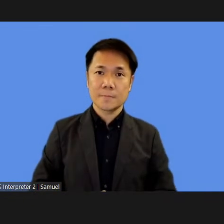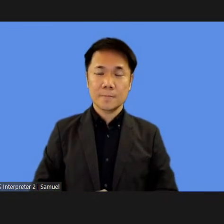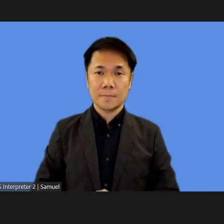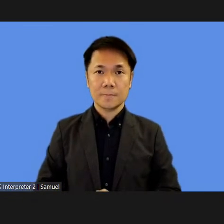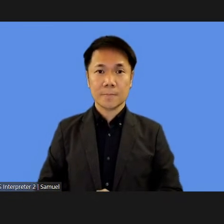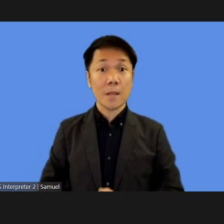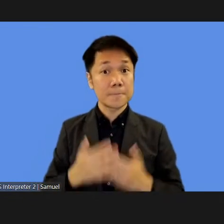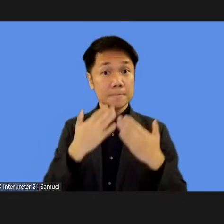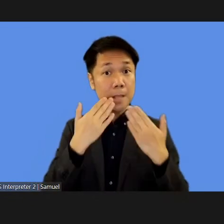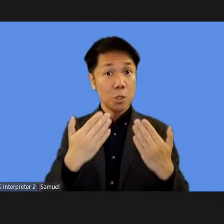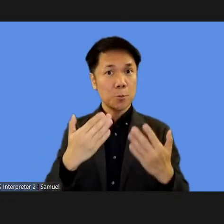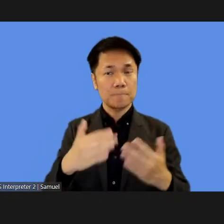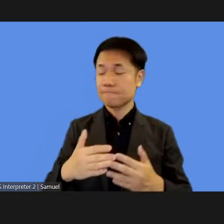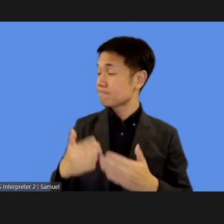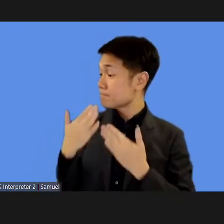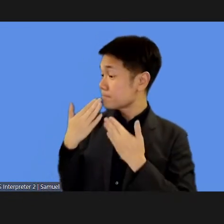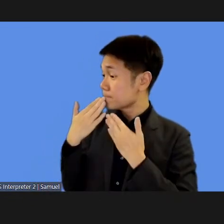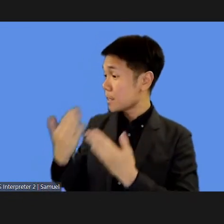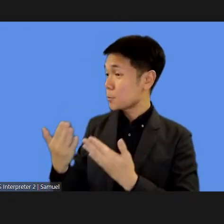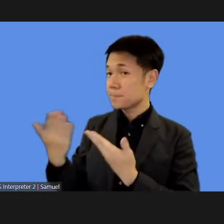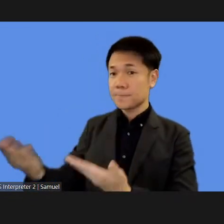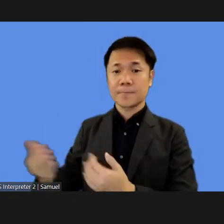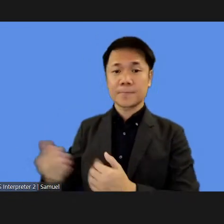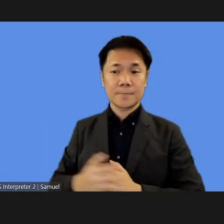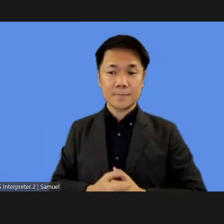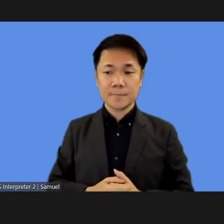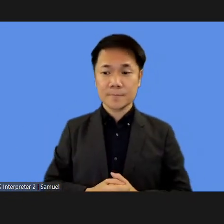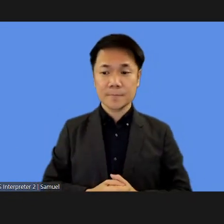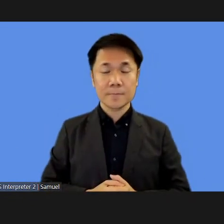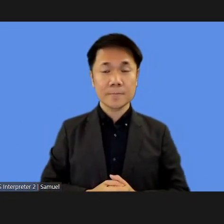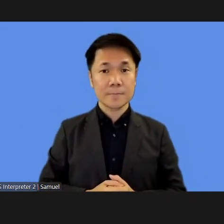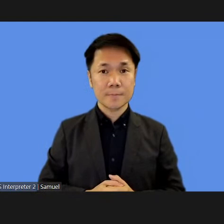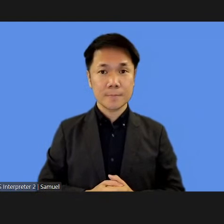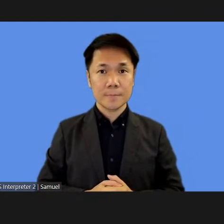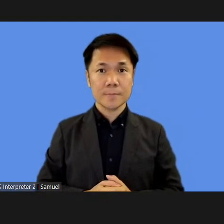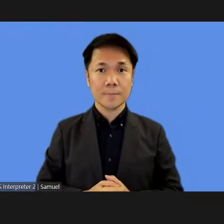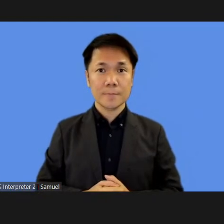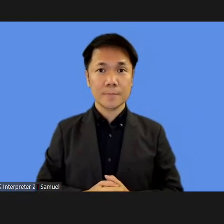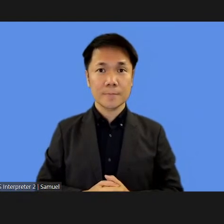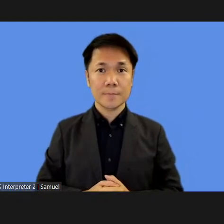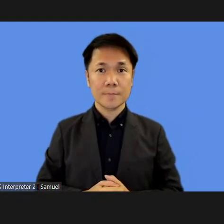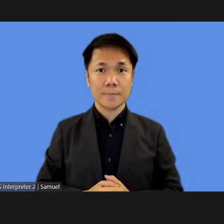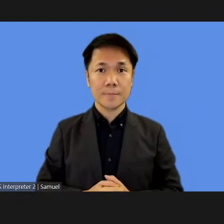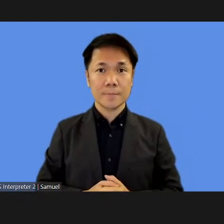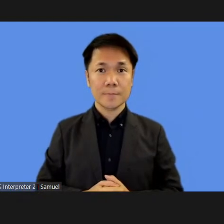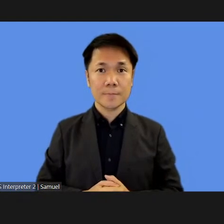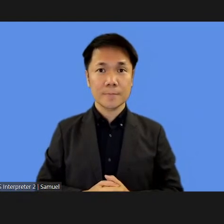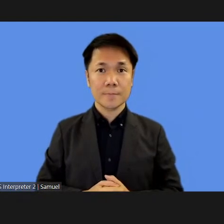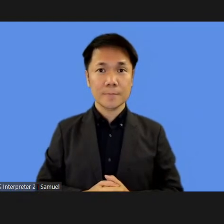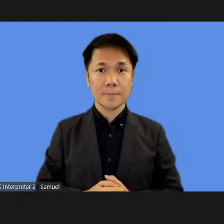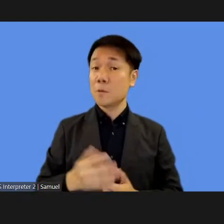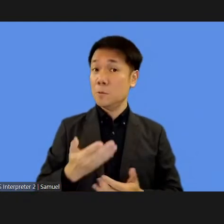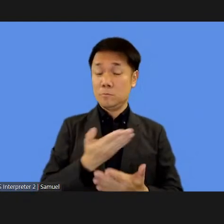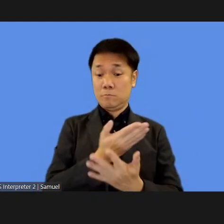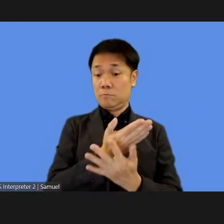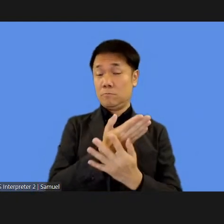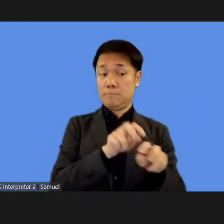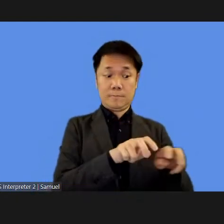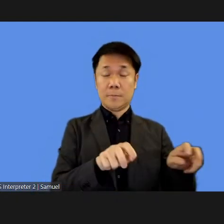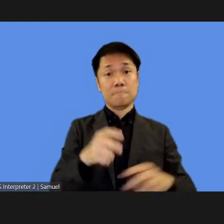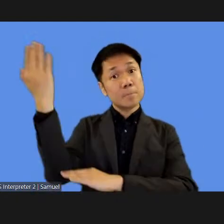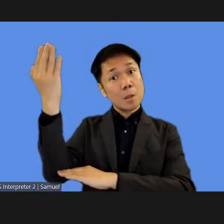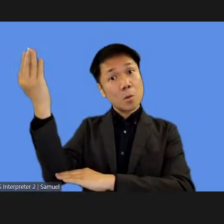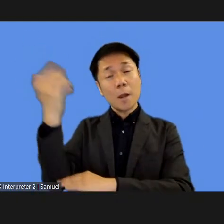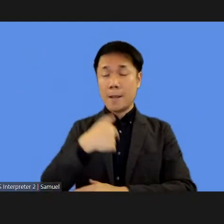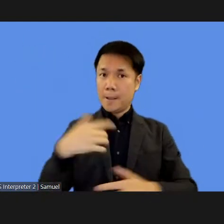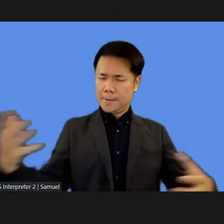Okay, thank you once again. I will just try to summarize with respect to your questions on how do we